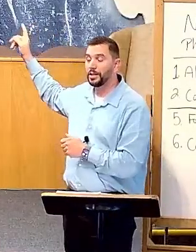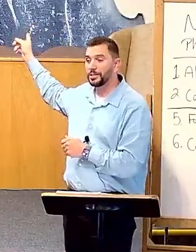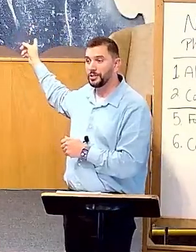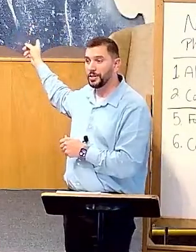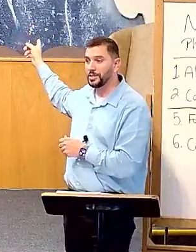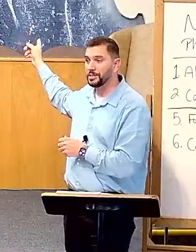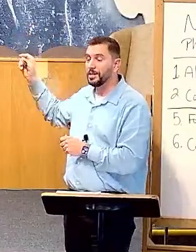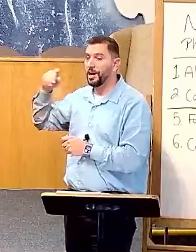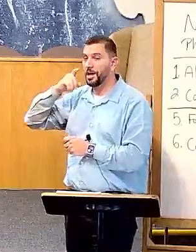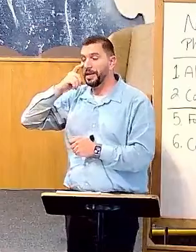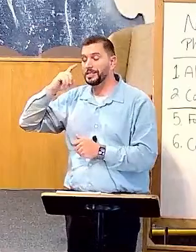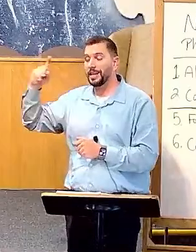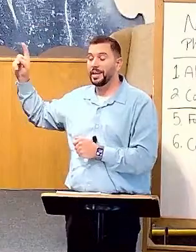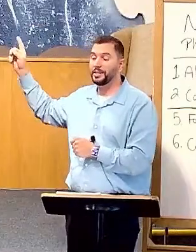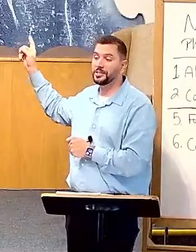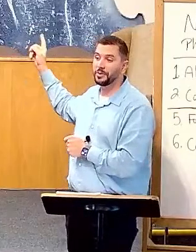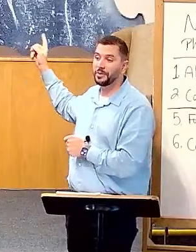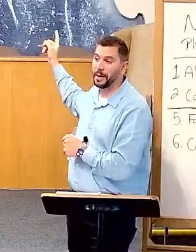Street, that is Guyana's River Baptist Church.